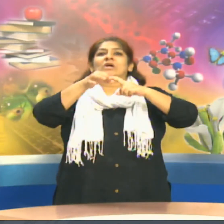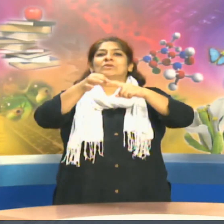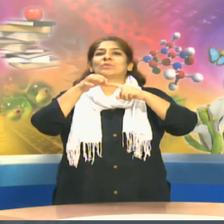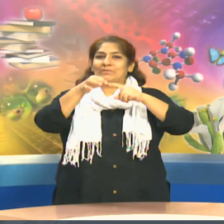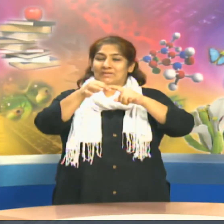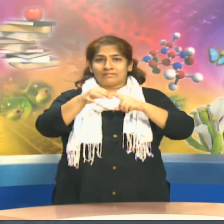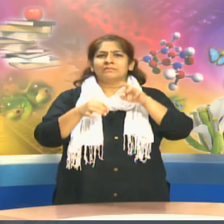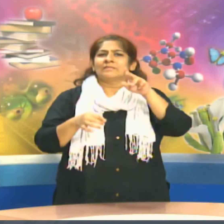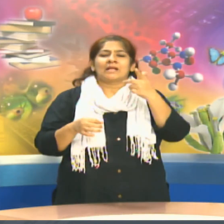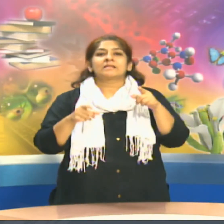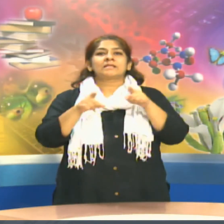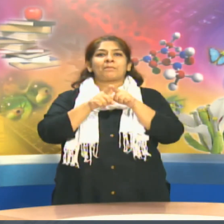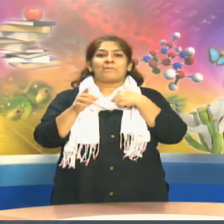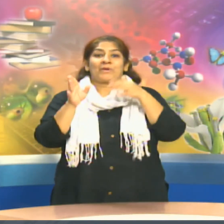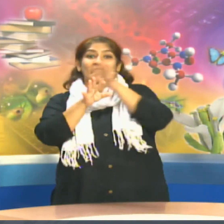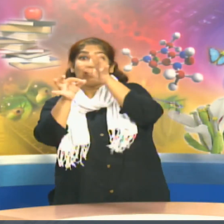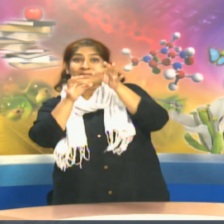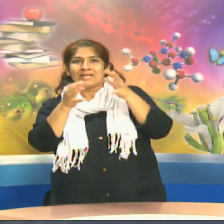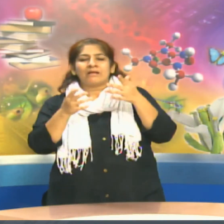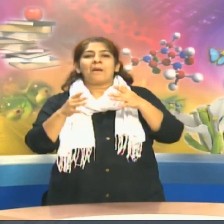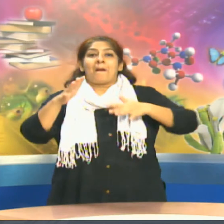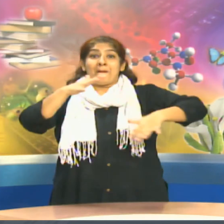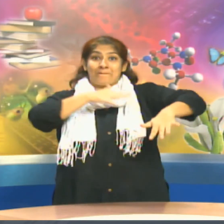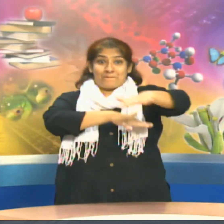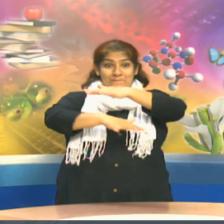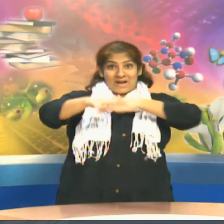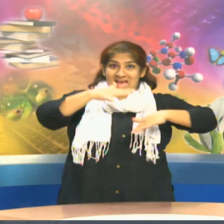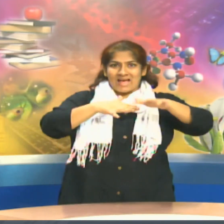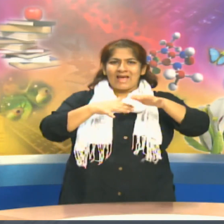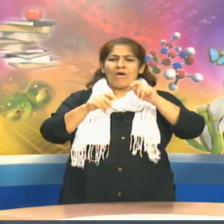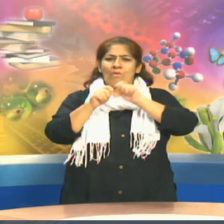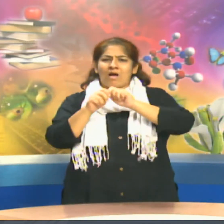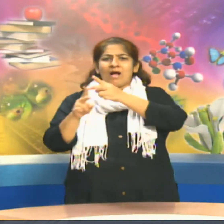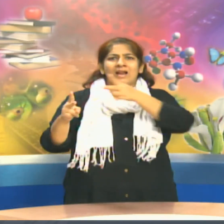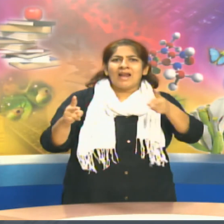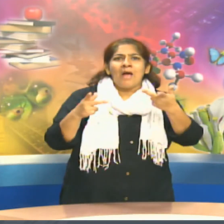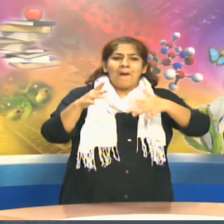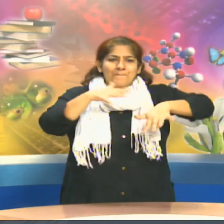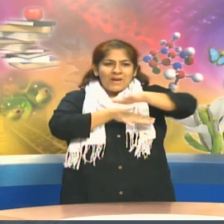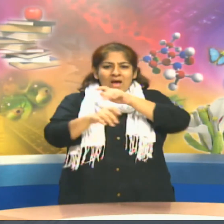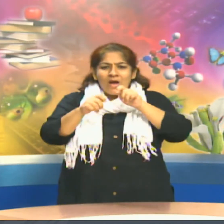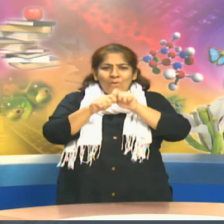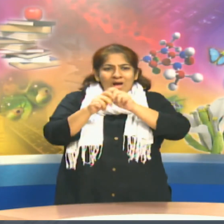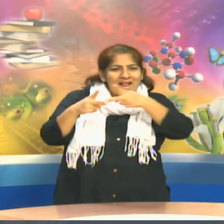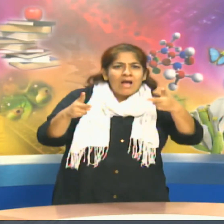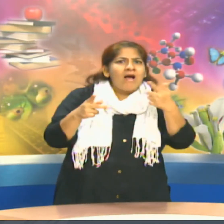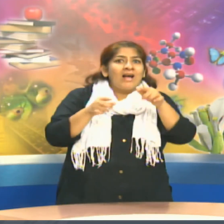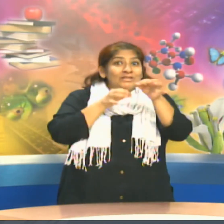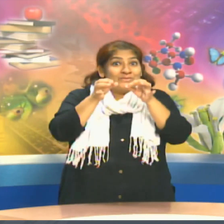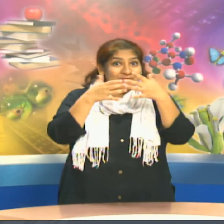you are aware about the planning and organizing. So it's better to have a look at these